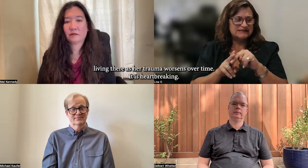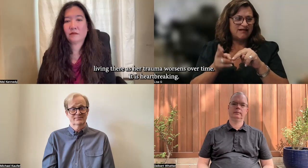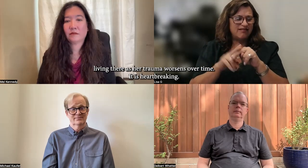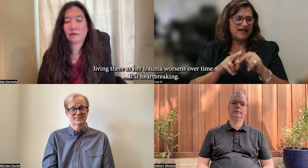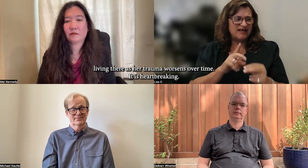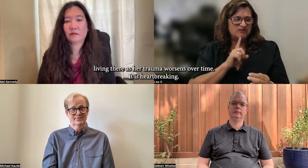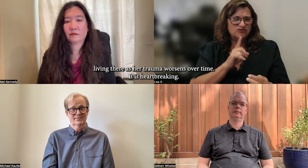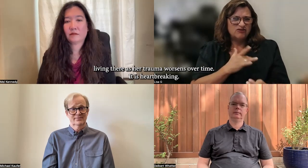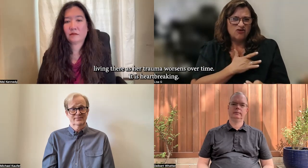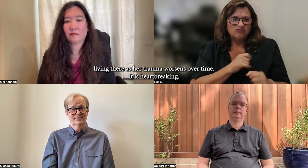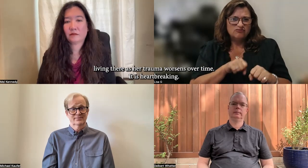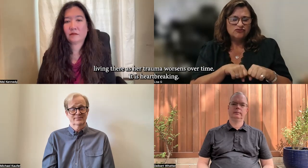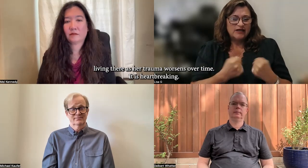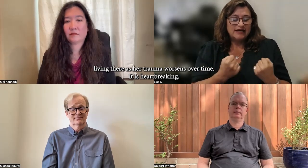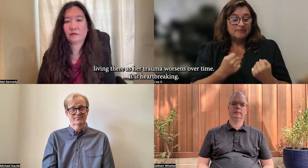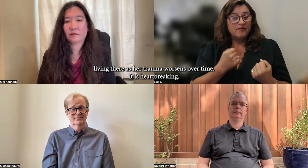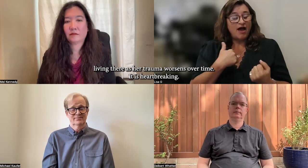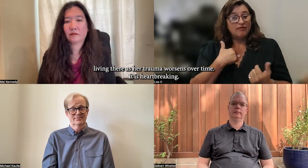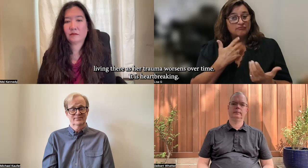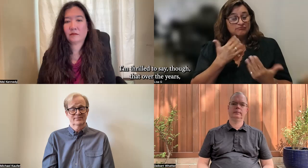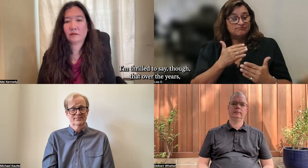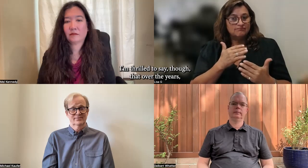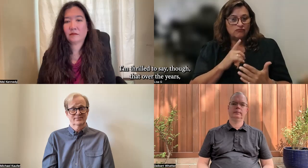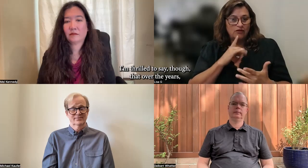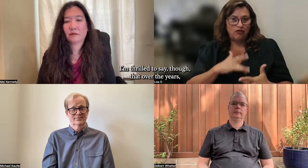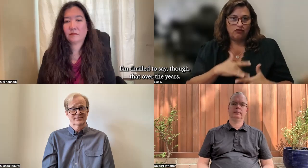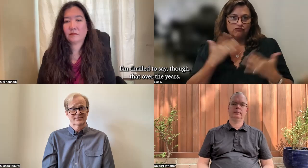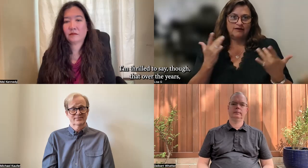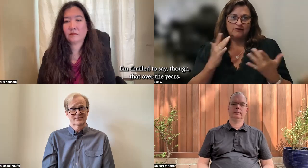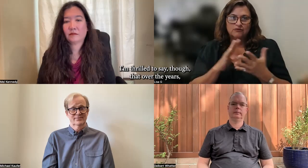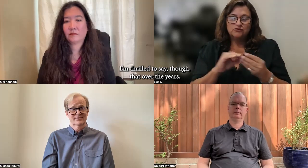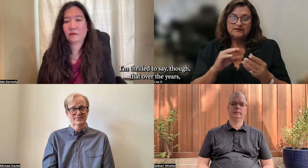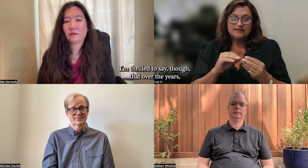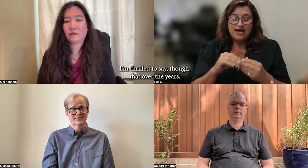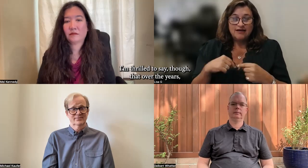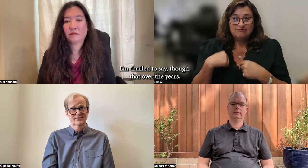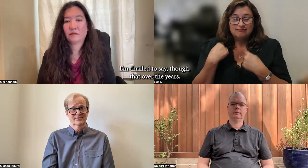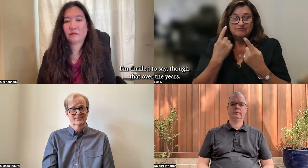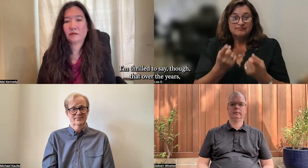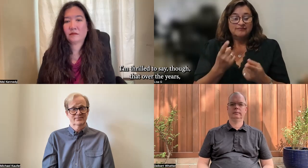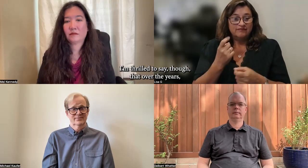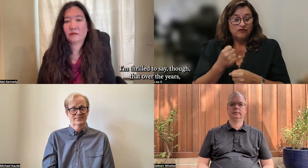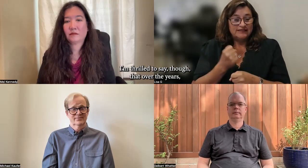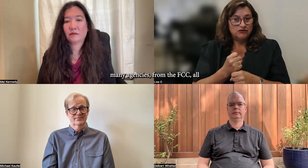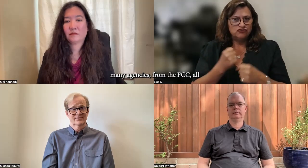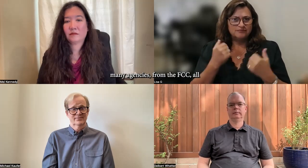over time. It is heartbreaking. I'm thrilled to say, though, that over the years,